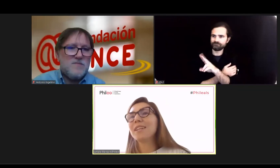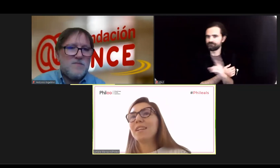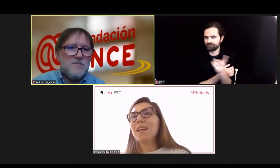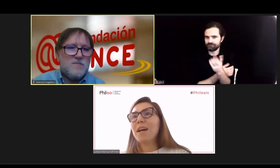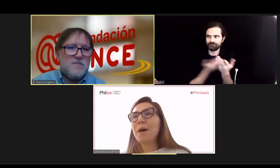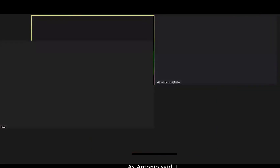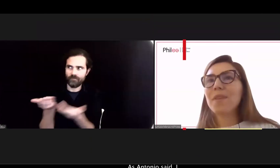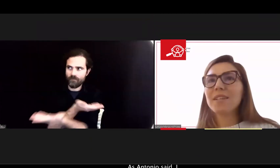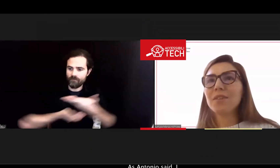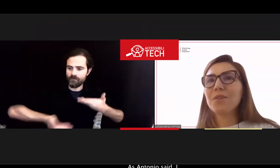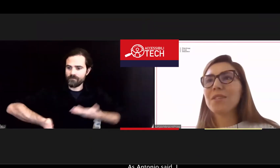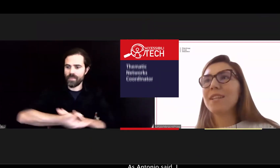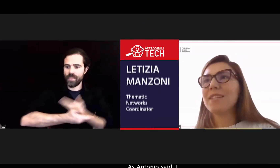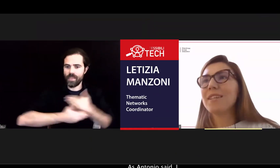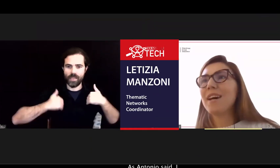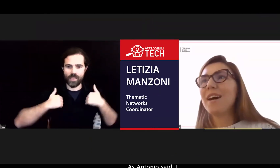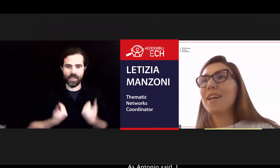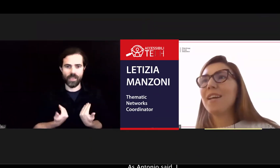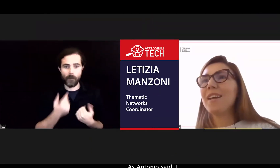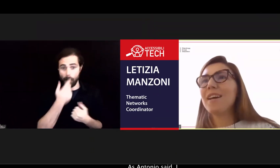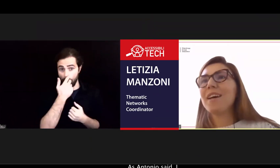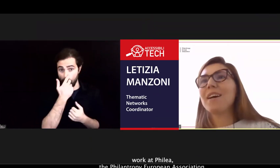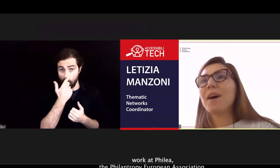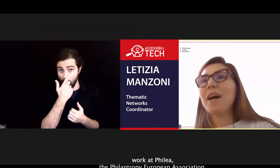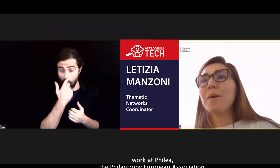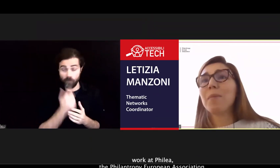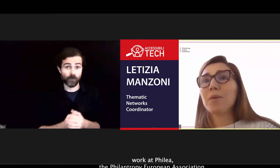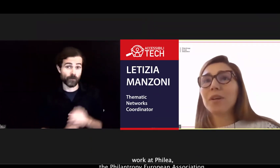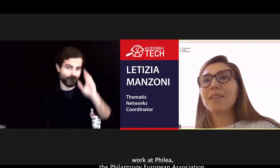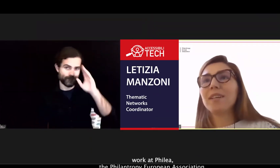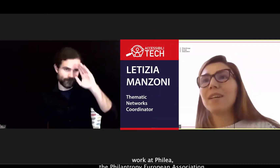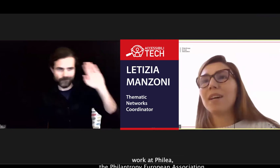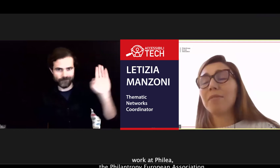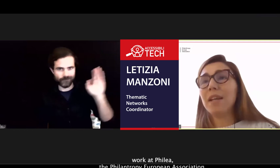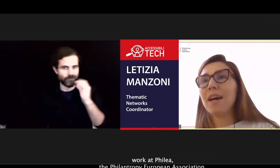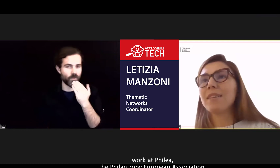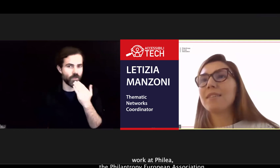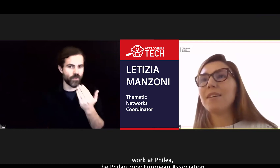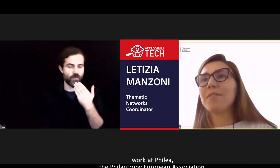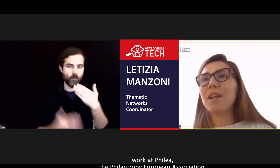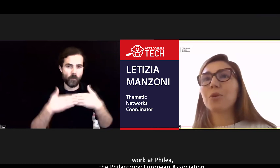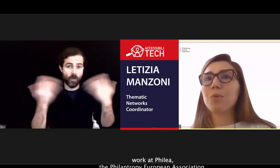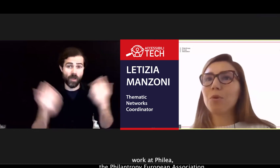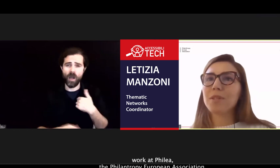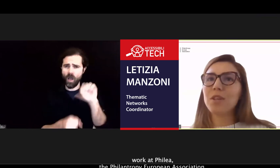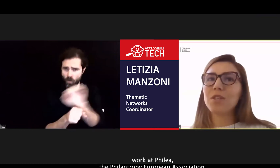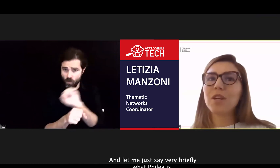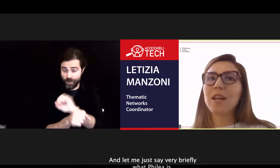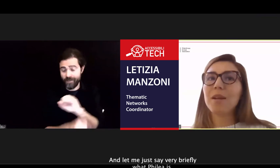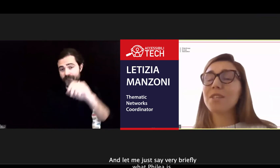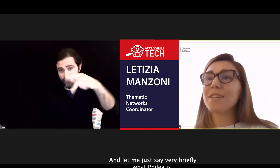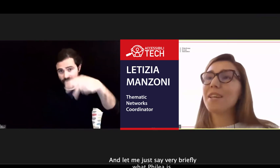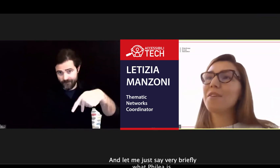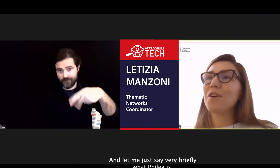everyone. As Antonio said, I work at the PHILEA, the Philanthropy Europe Association, and